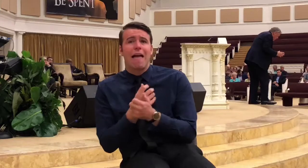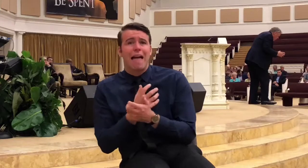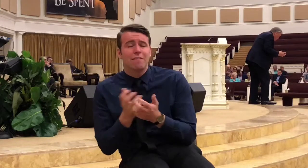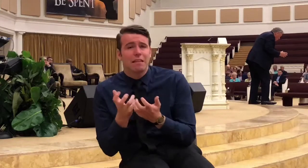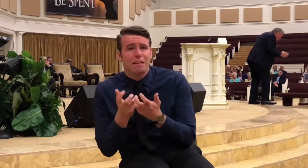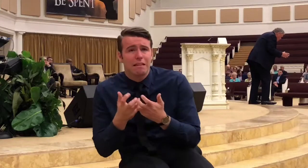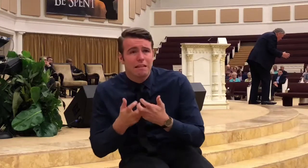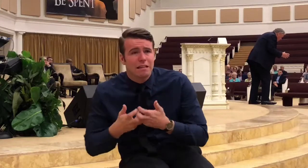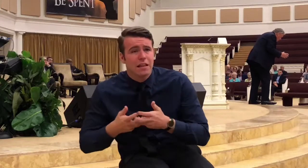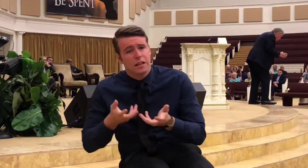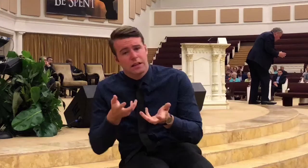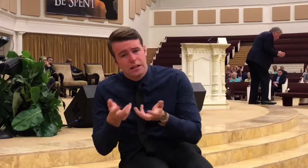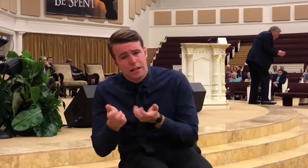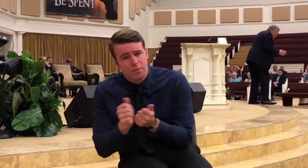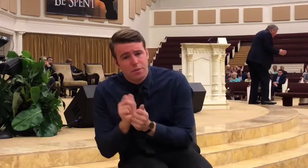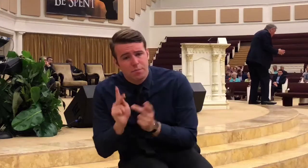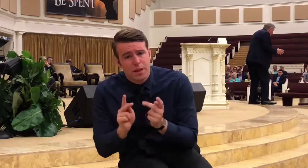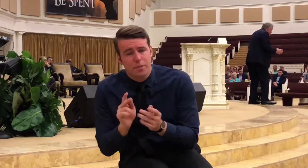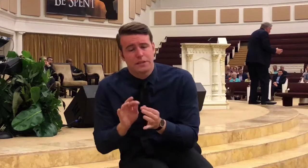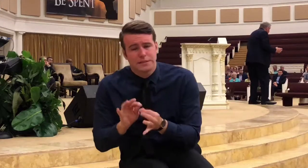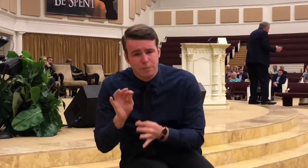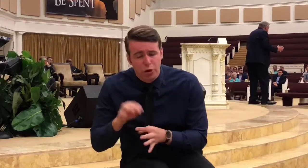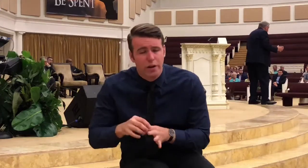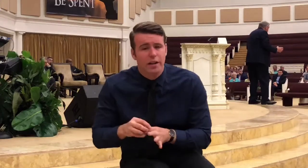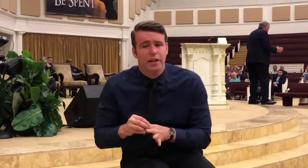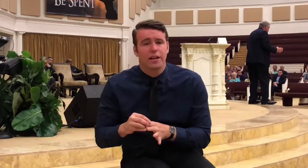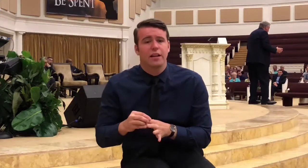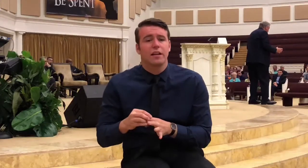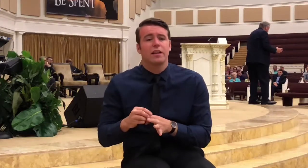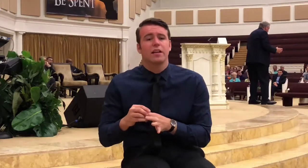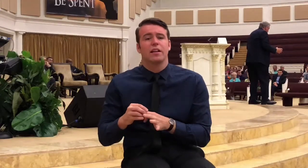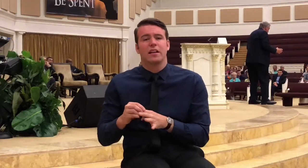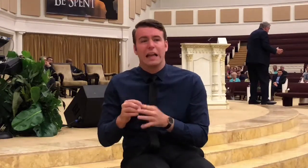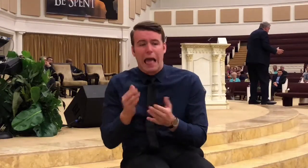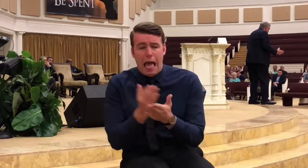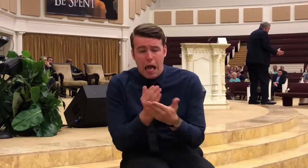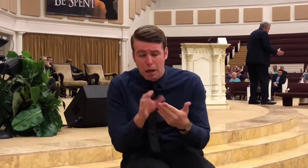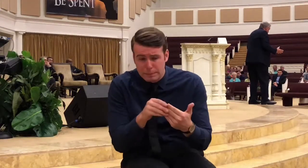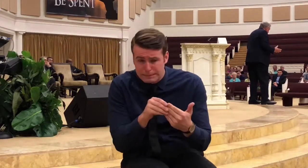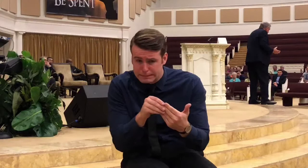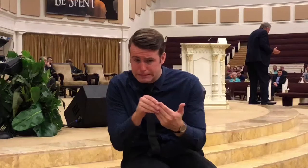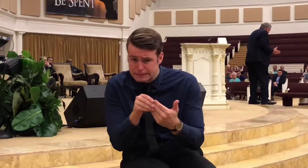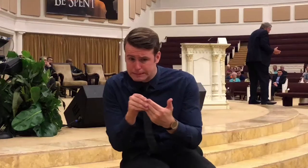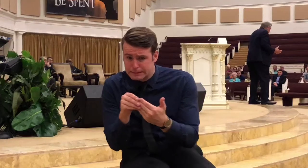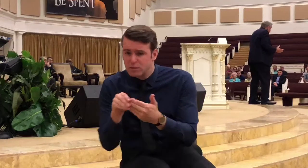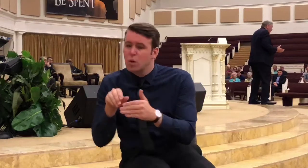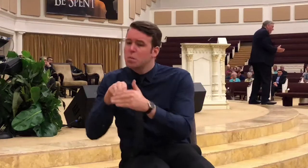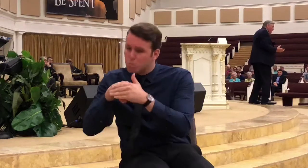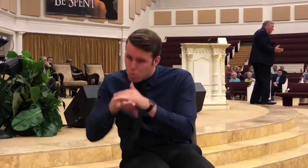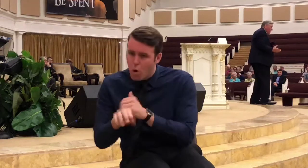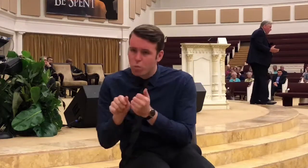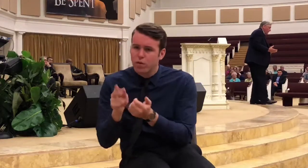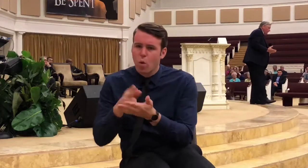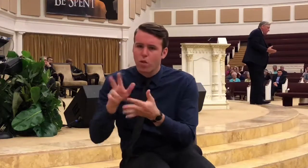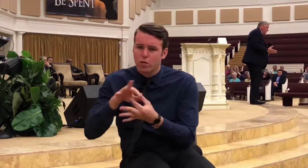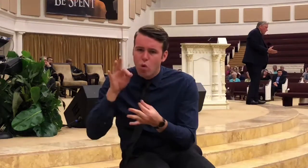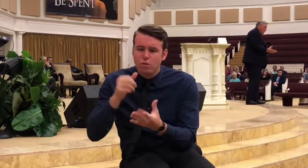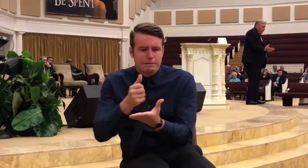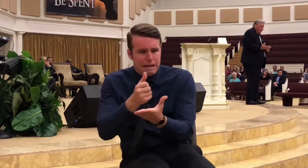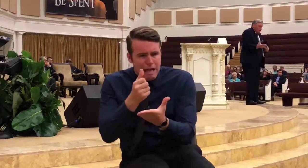he worked with people in the spirit and midwifing people that were being born and